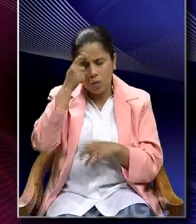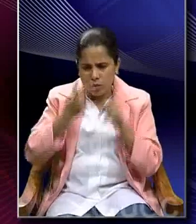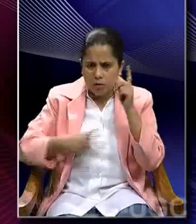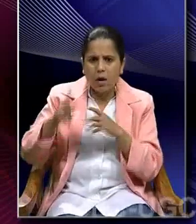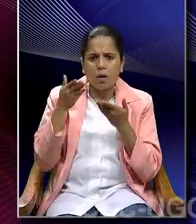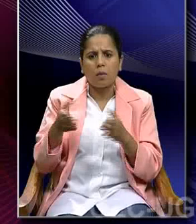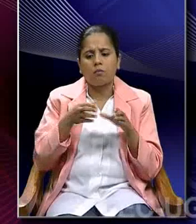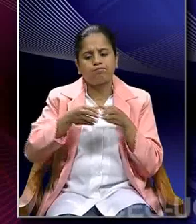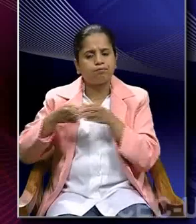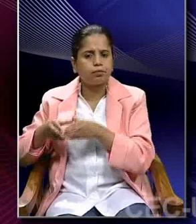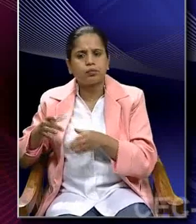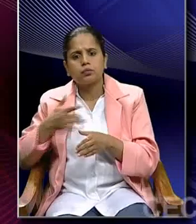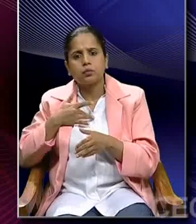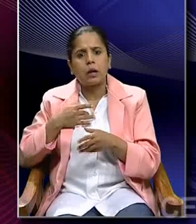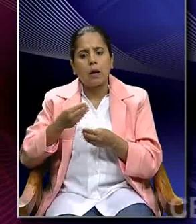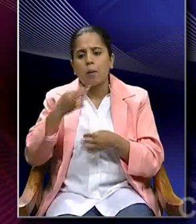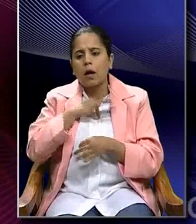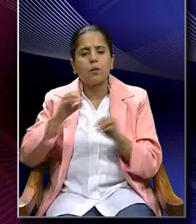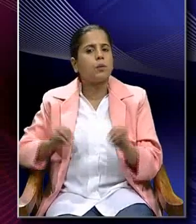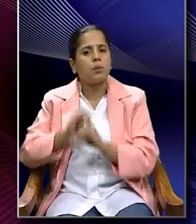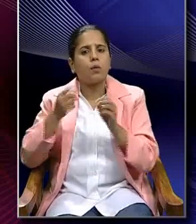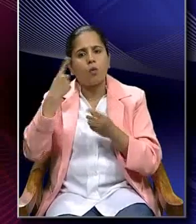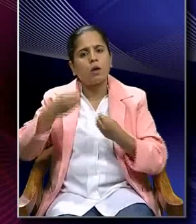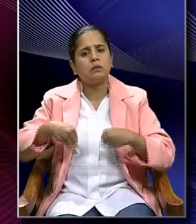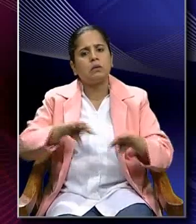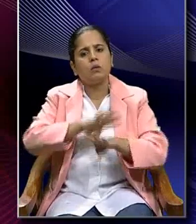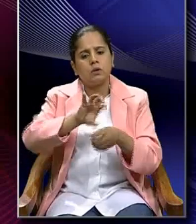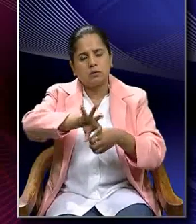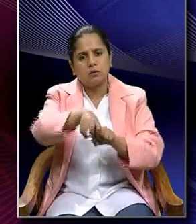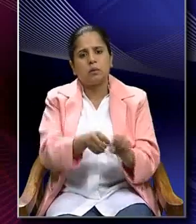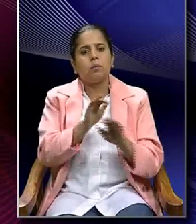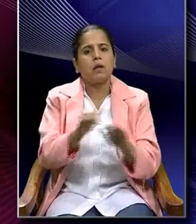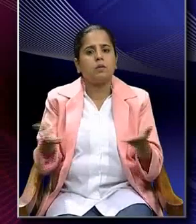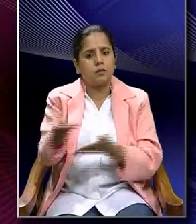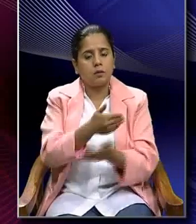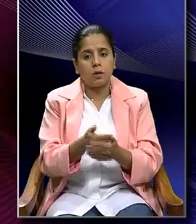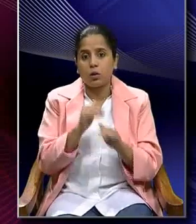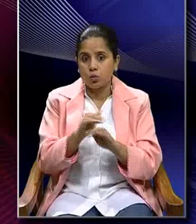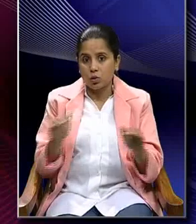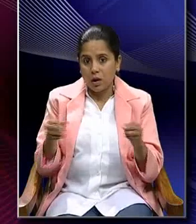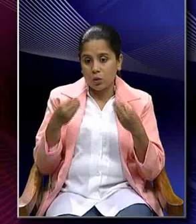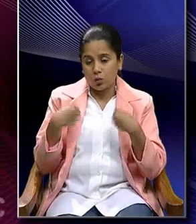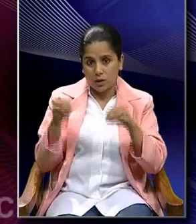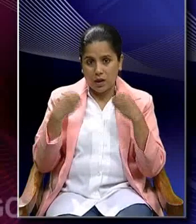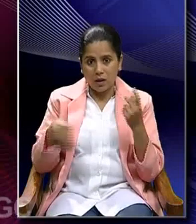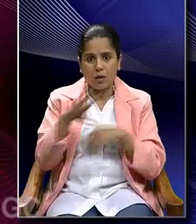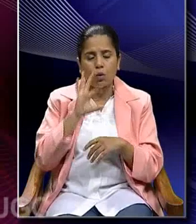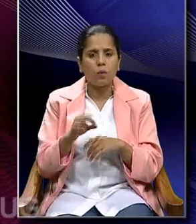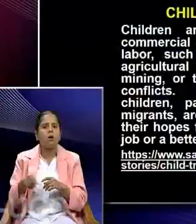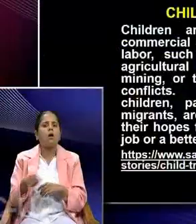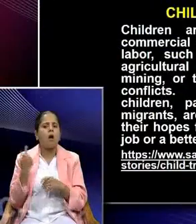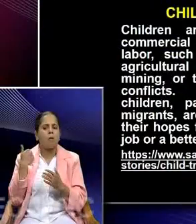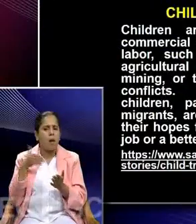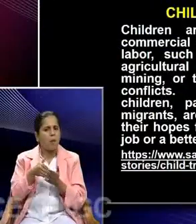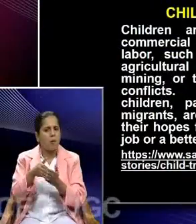most marginalized, and sold out for market for exploitation. Child trafficking is rampant even